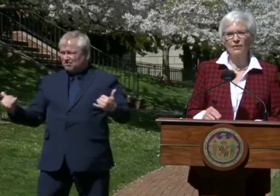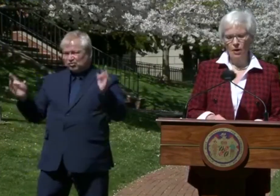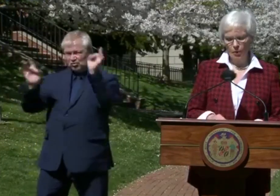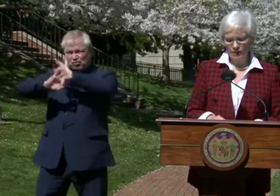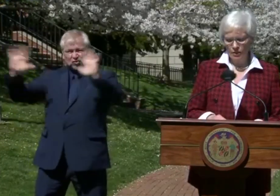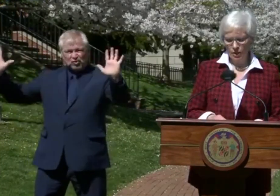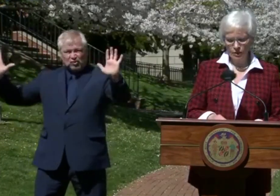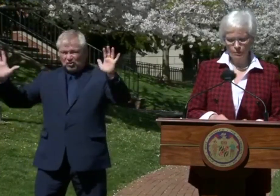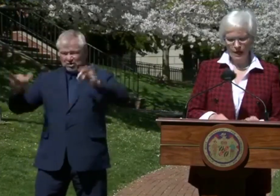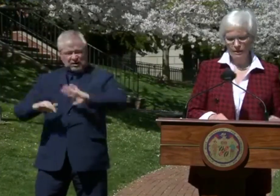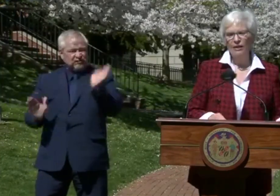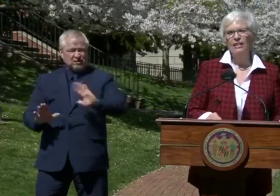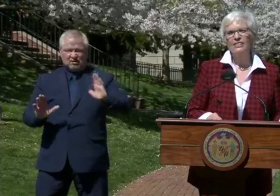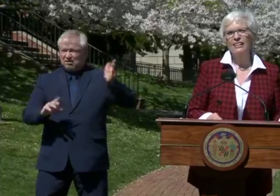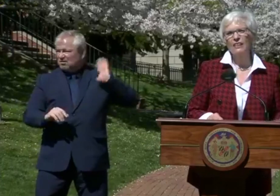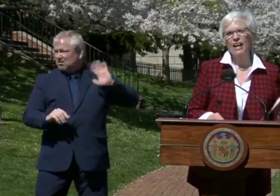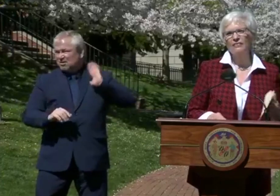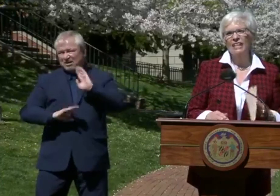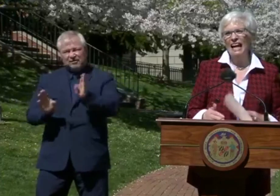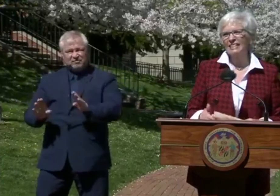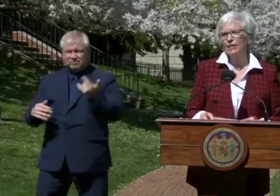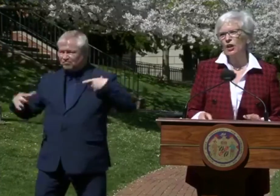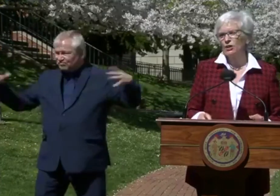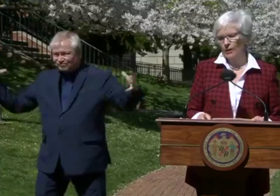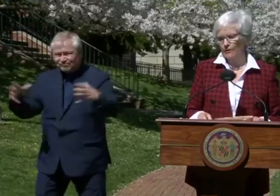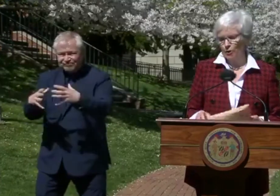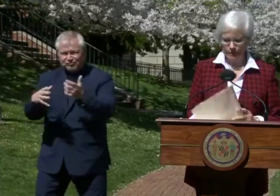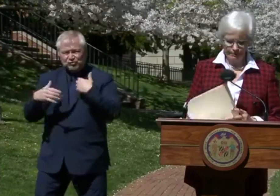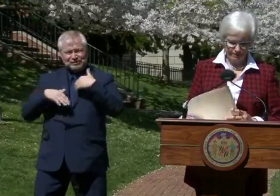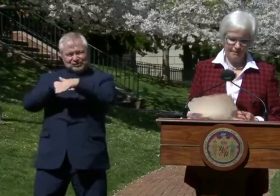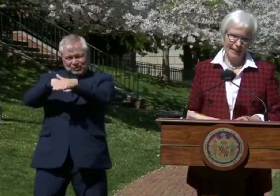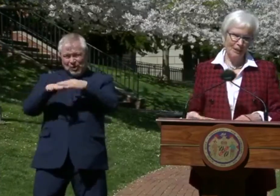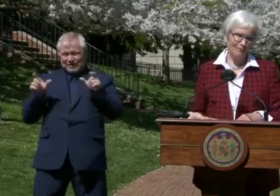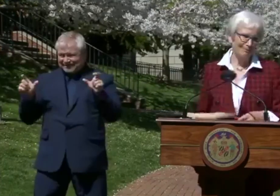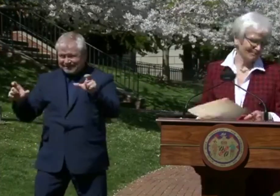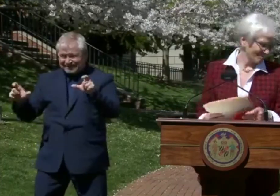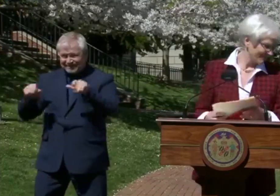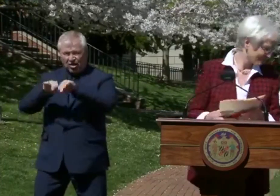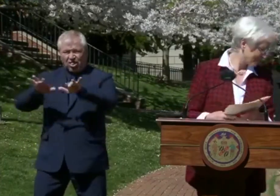together, we can slow the spread, save lives, and take charge of our future.